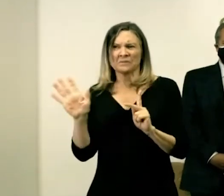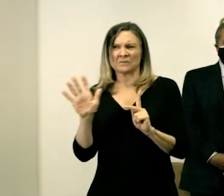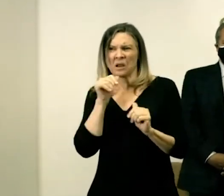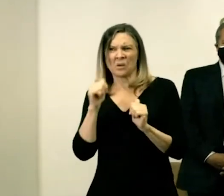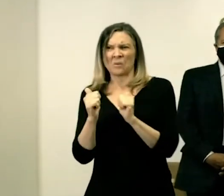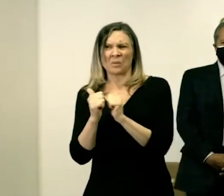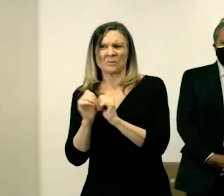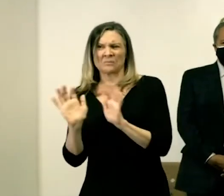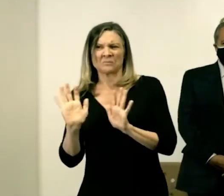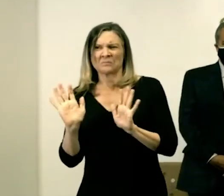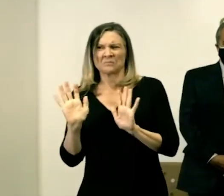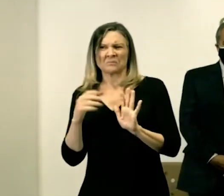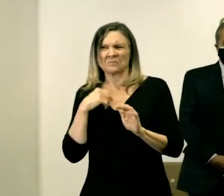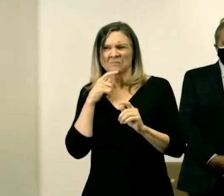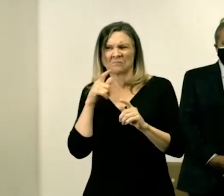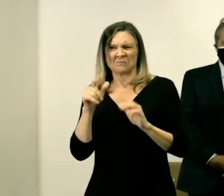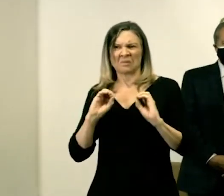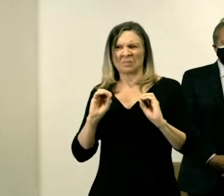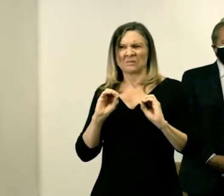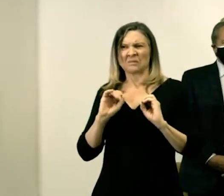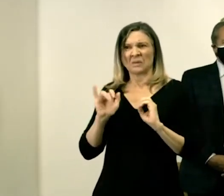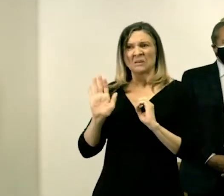form. I find their views